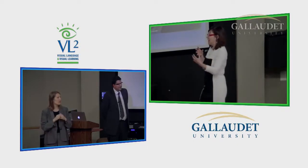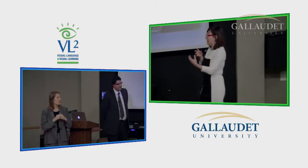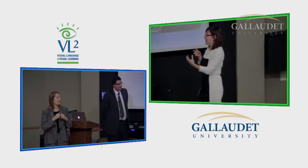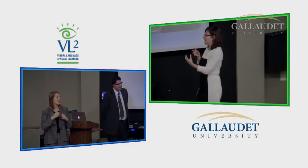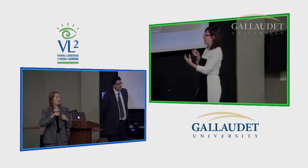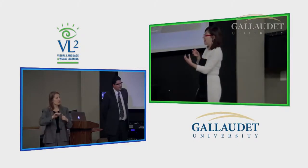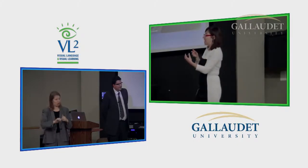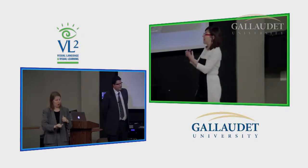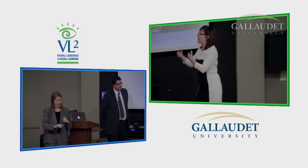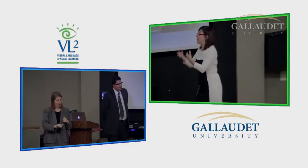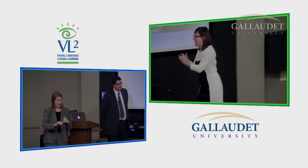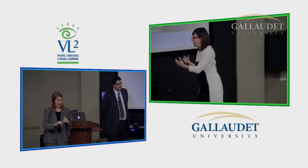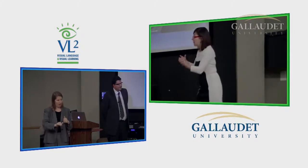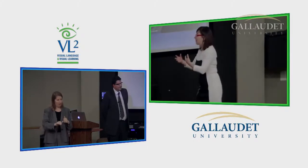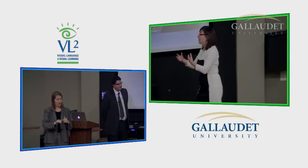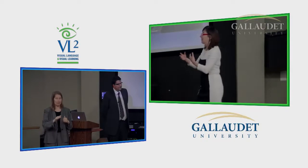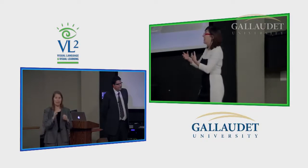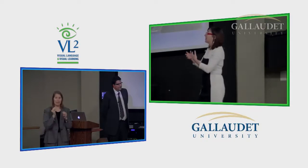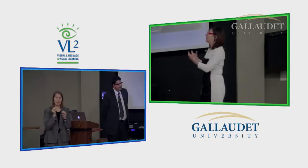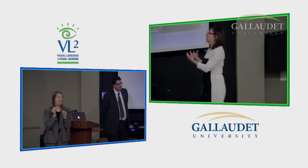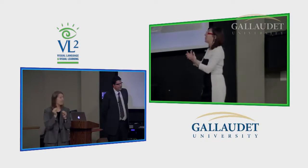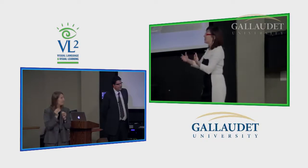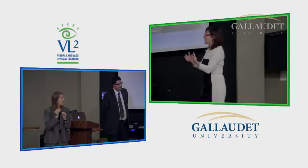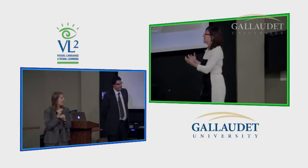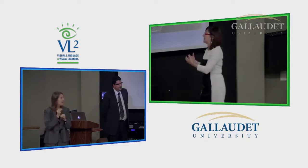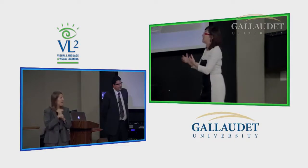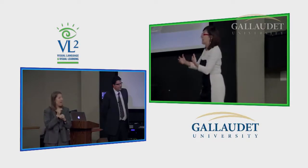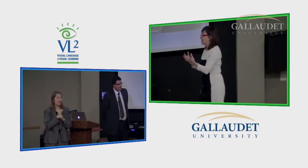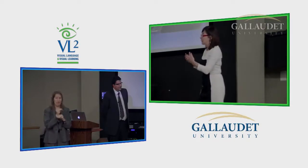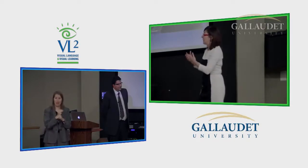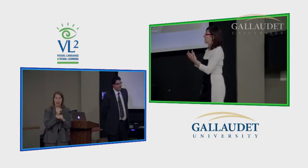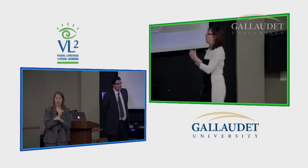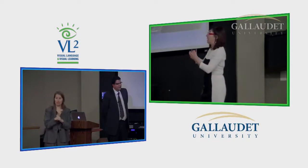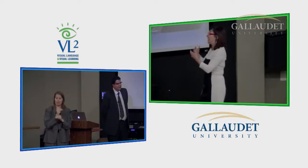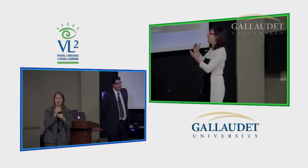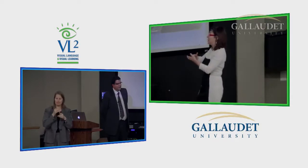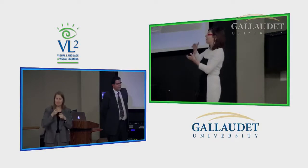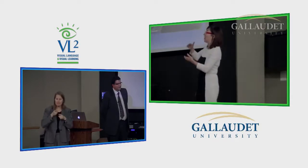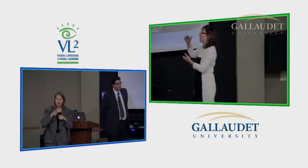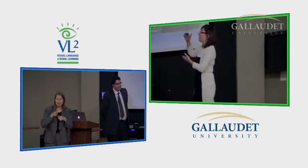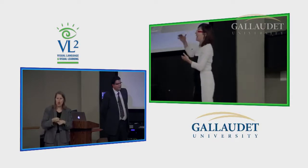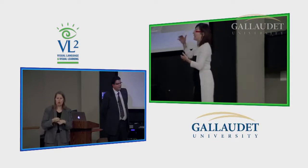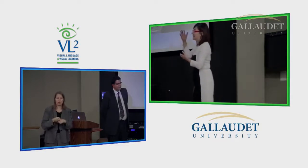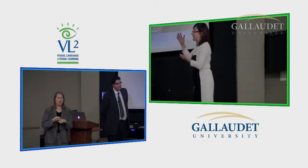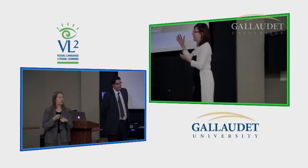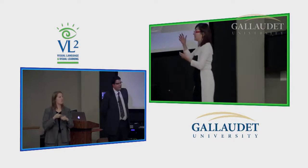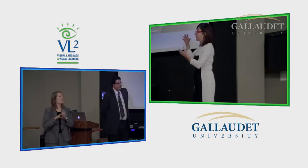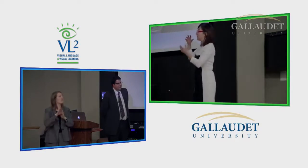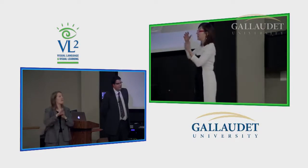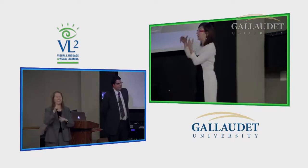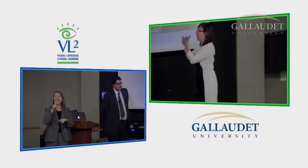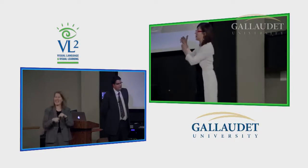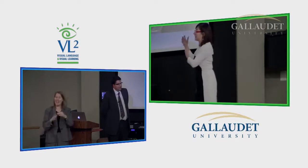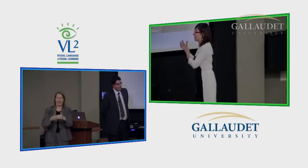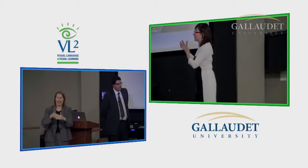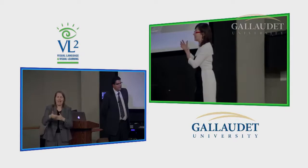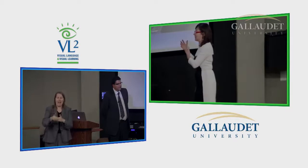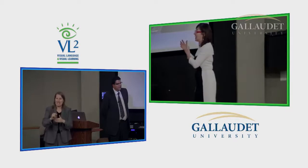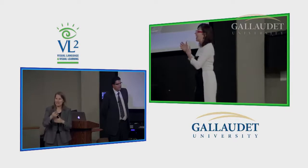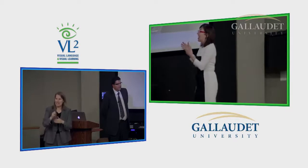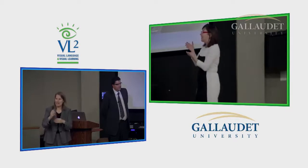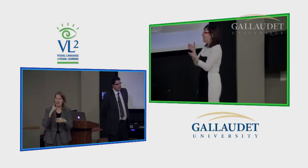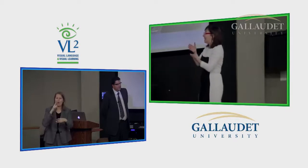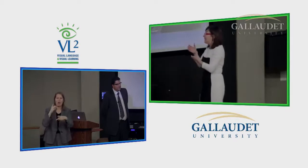was at a mathematical juncture in development where they couldn't go the next stage to do the